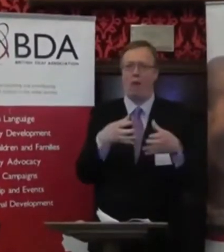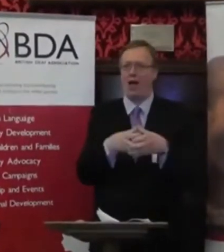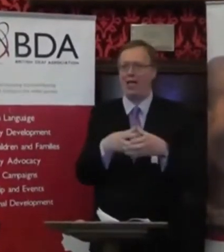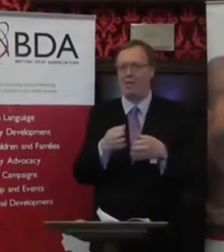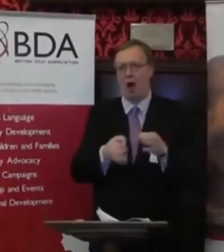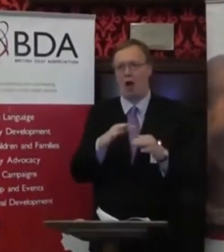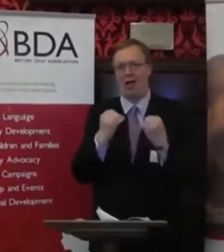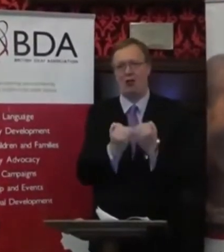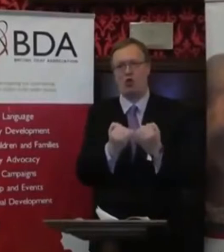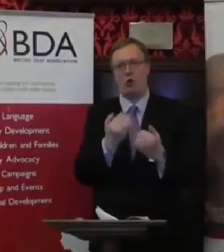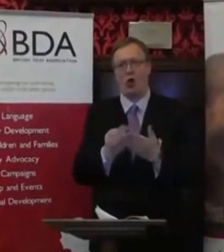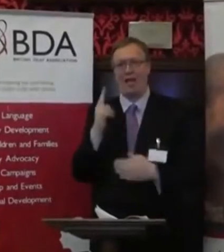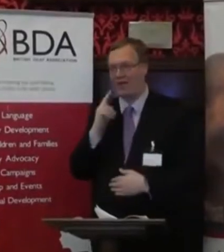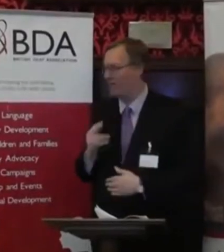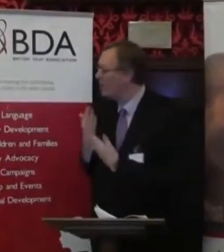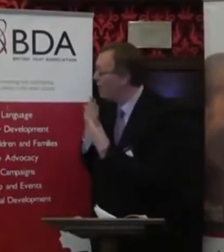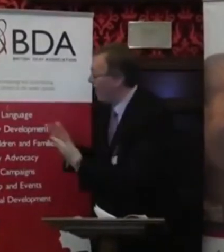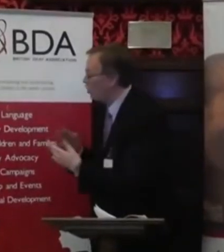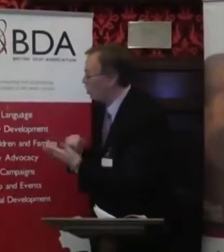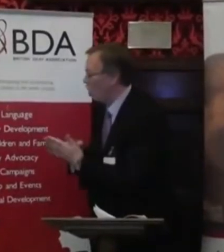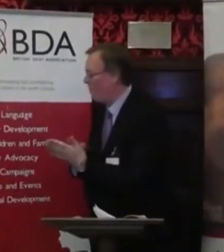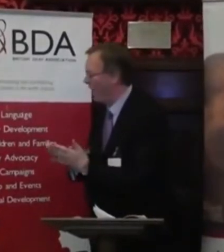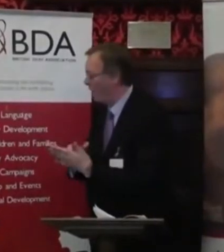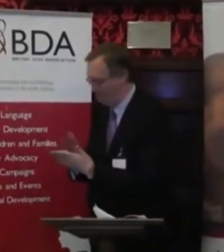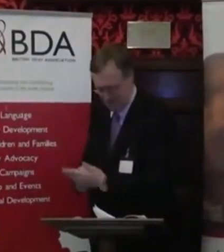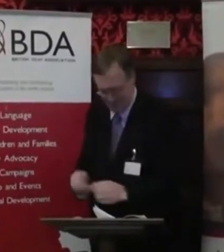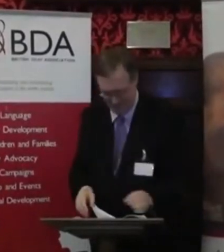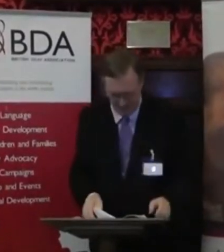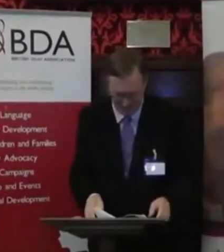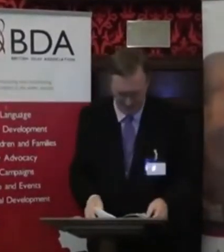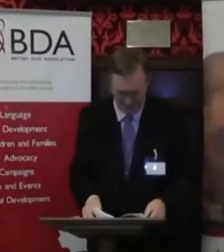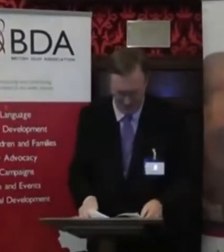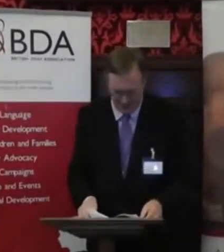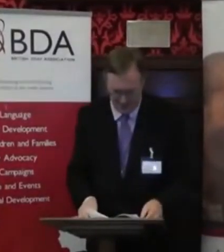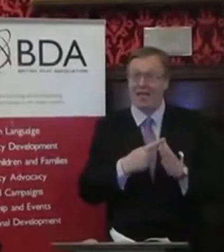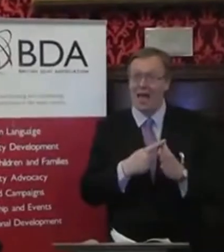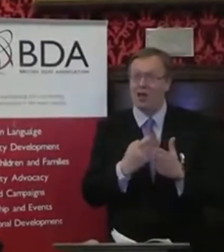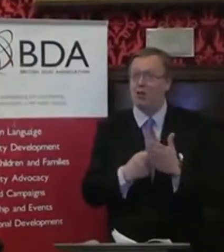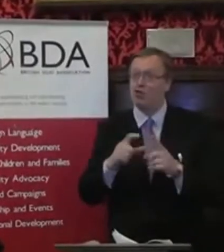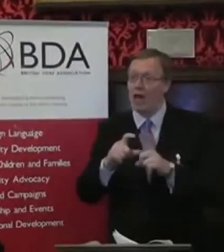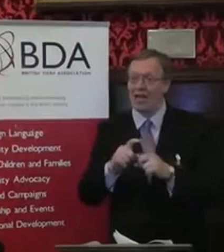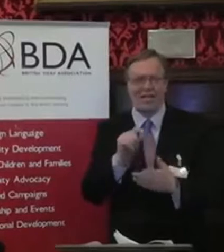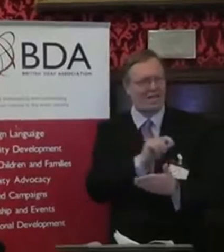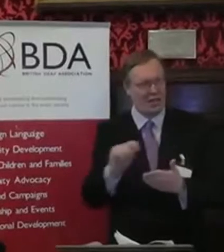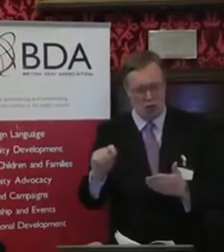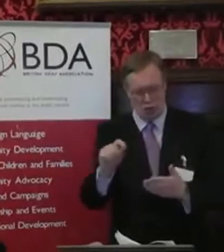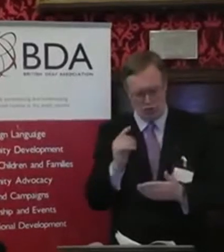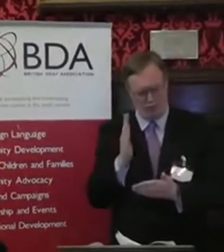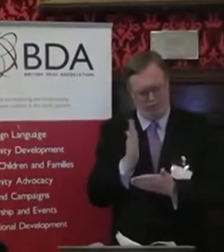support and setting up the all-parliamentary group for deaf. Minister, my lords, ladies and